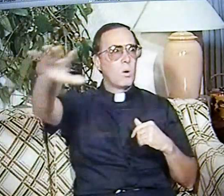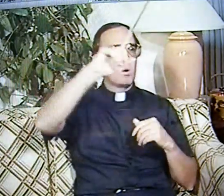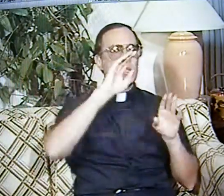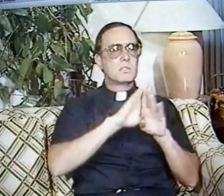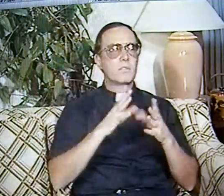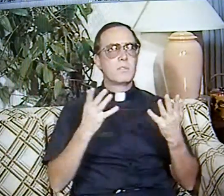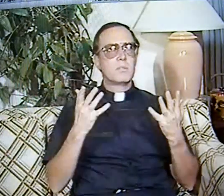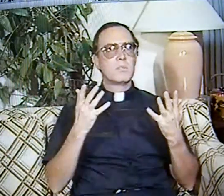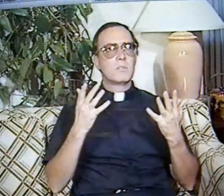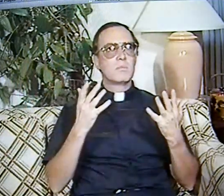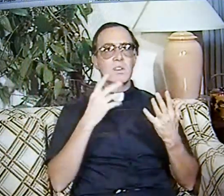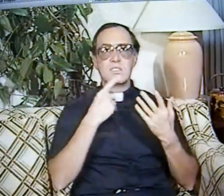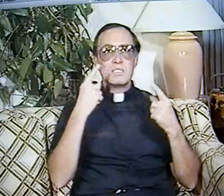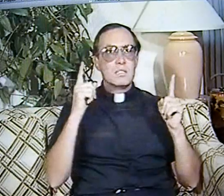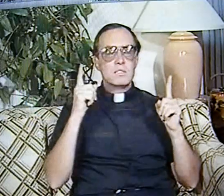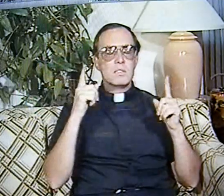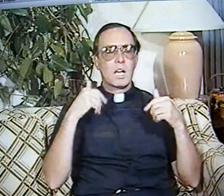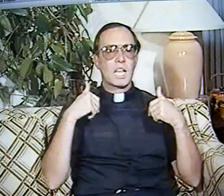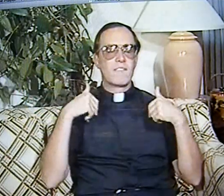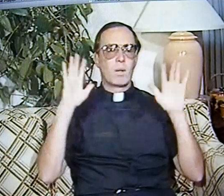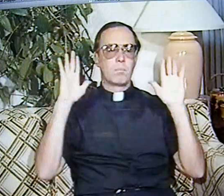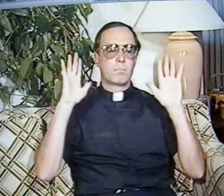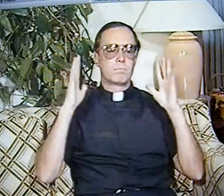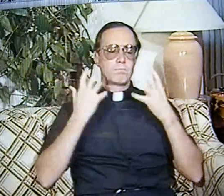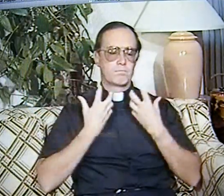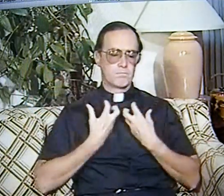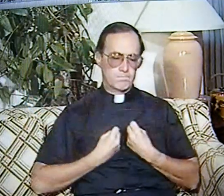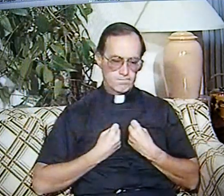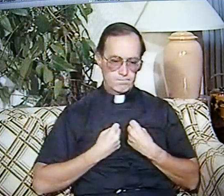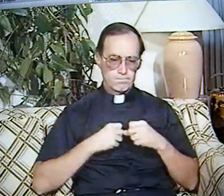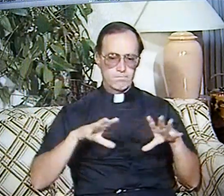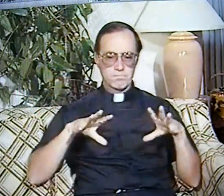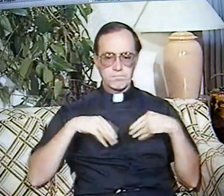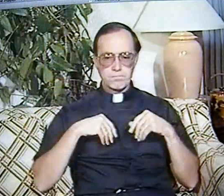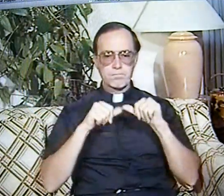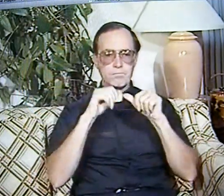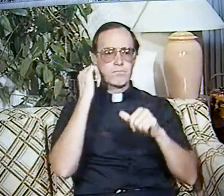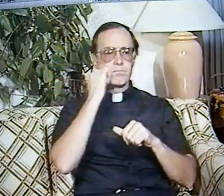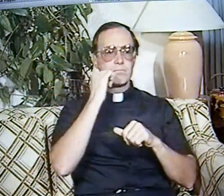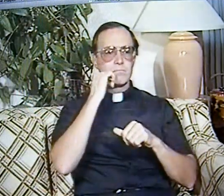They all needed this push inside themselves to succeed.